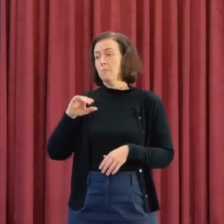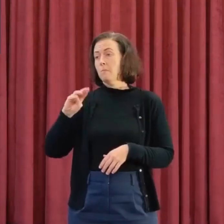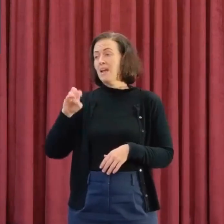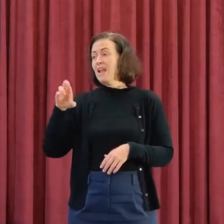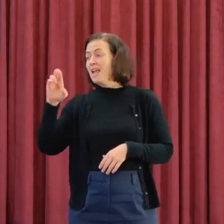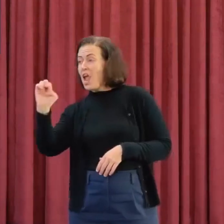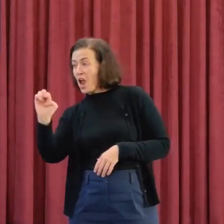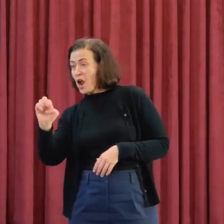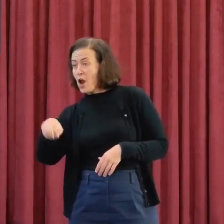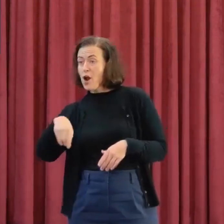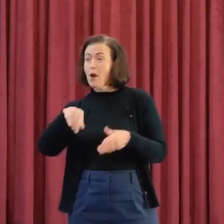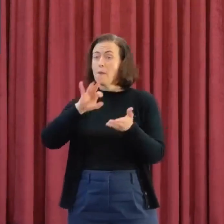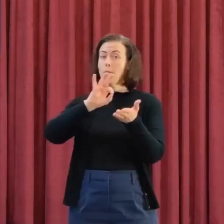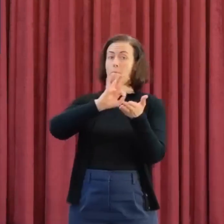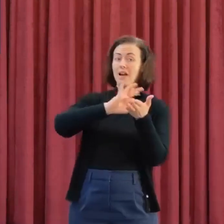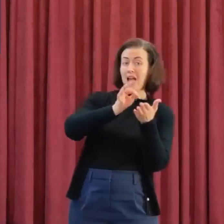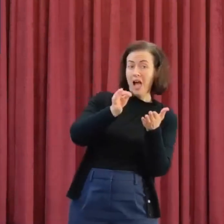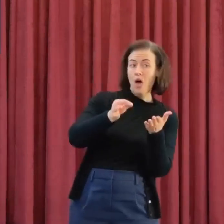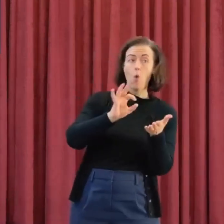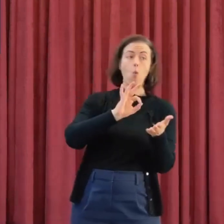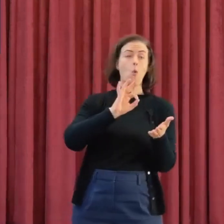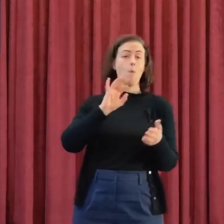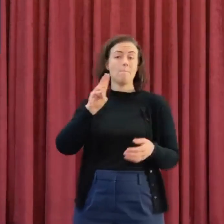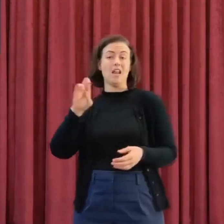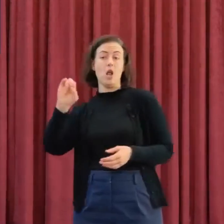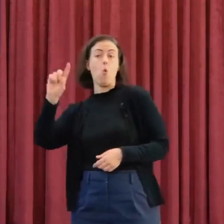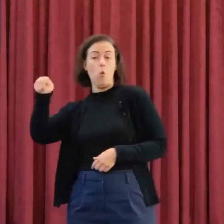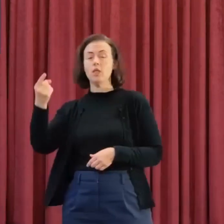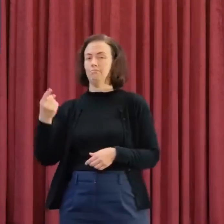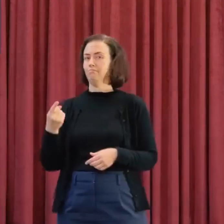Medi-Cal or Medicare.